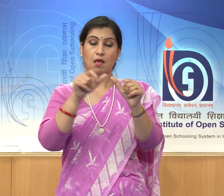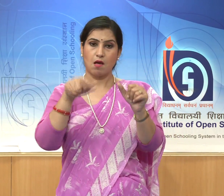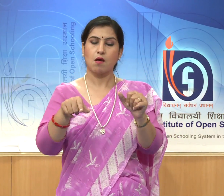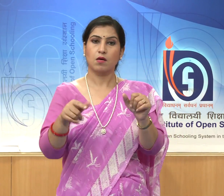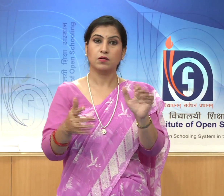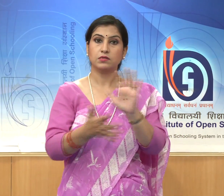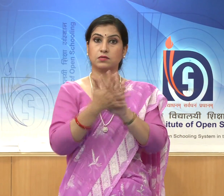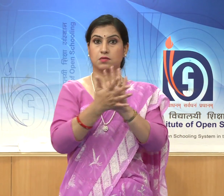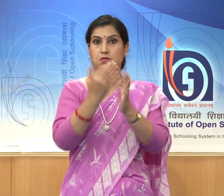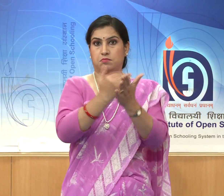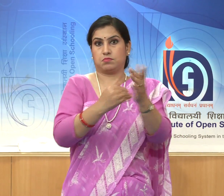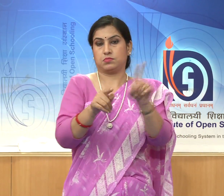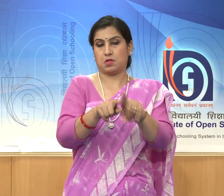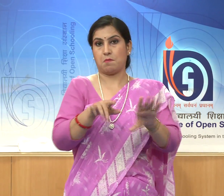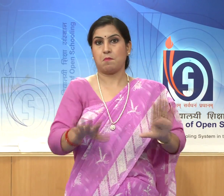is a celebration